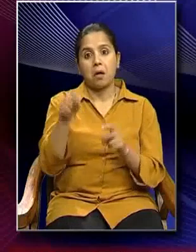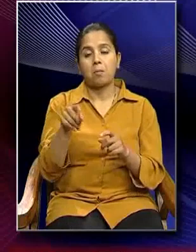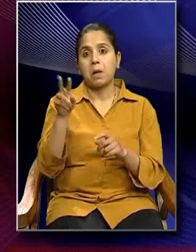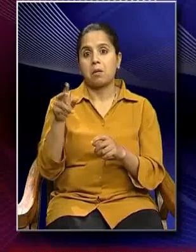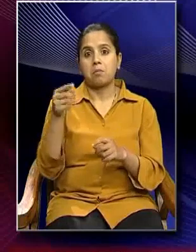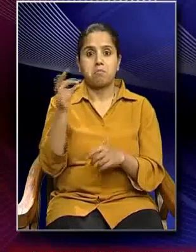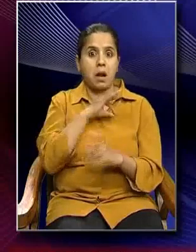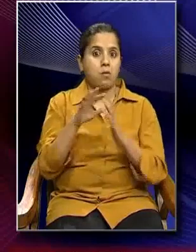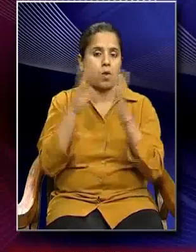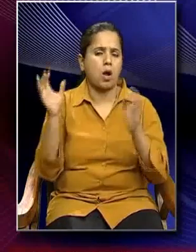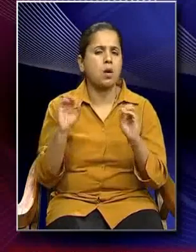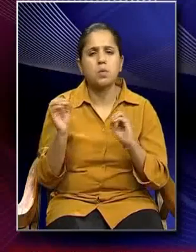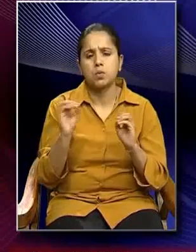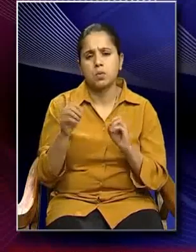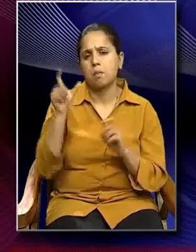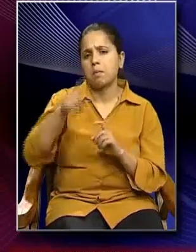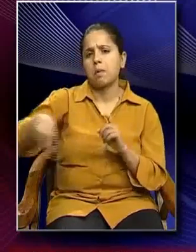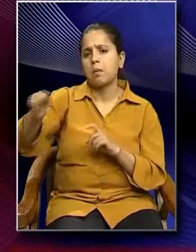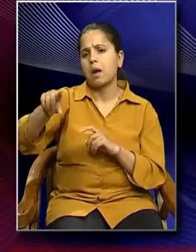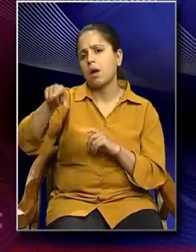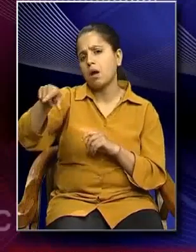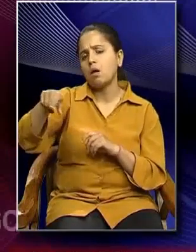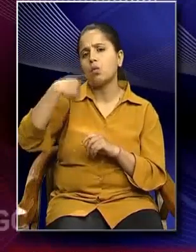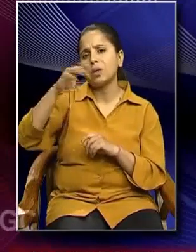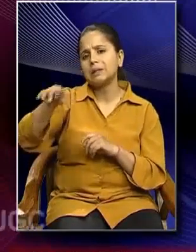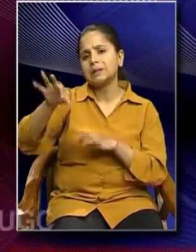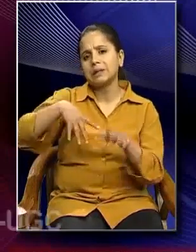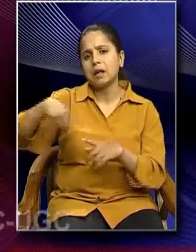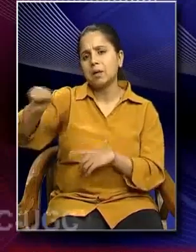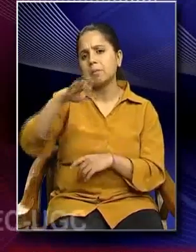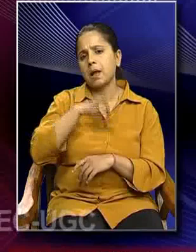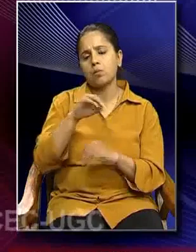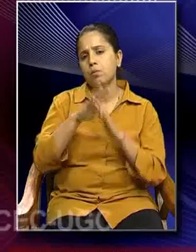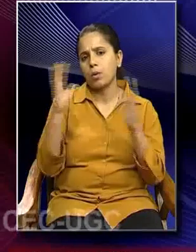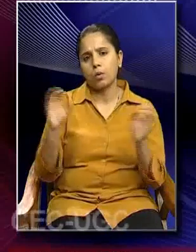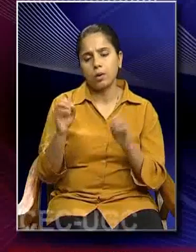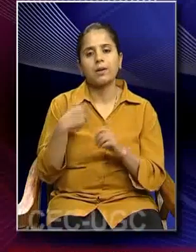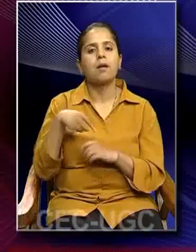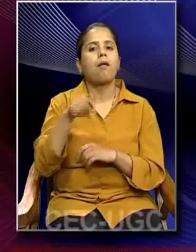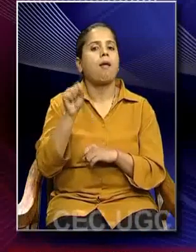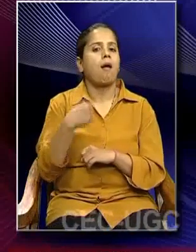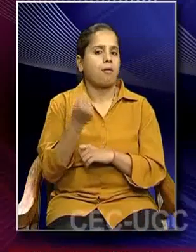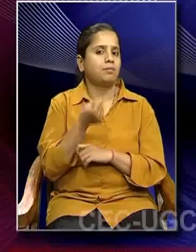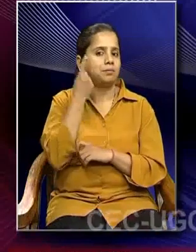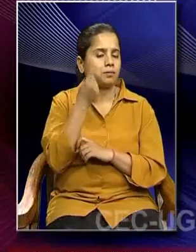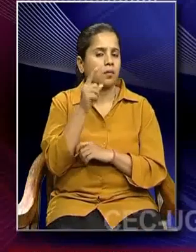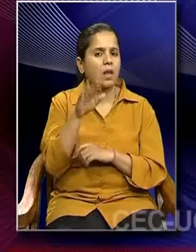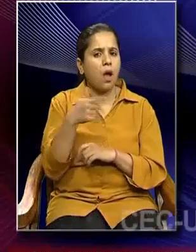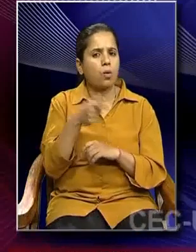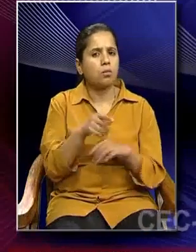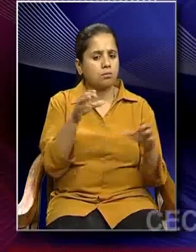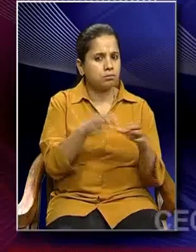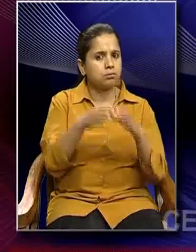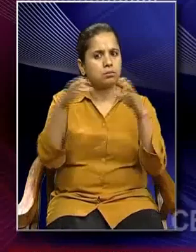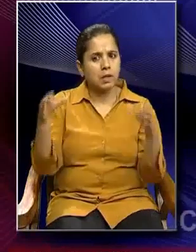population living in a very large and developed cities. So in this way we can understand that how the size and